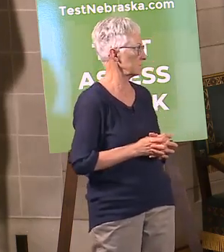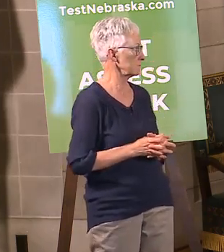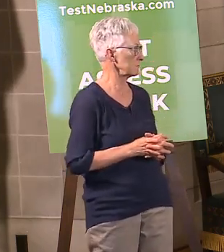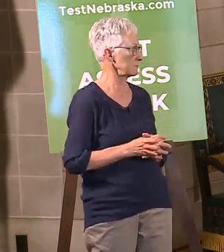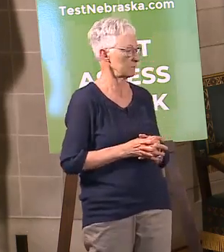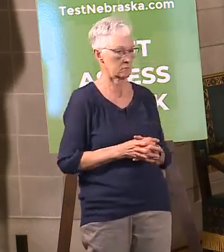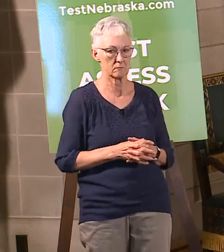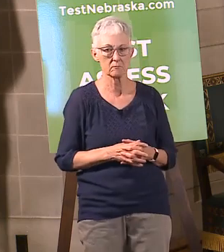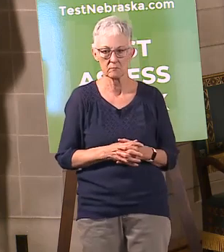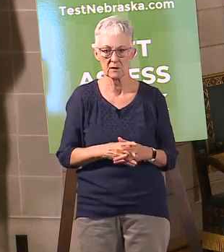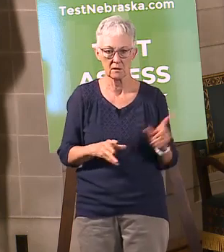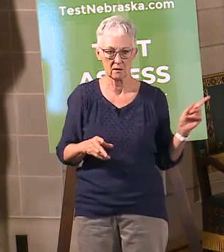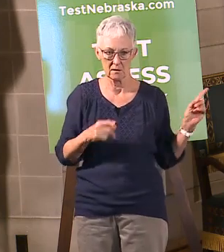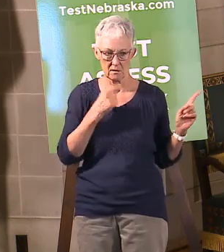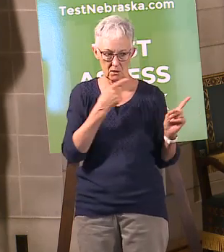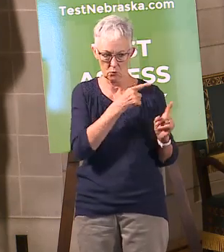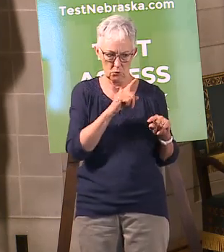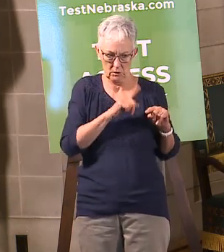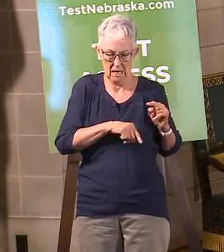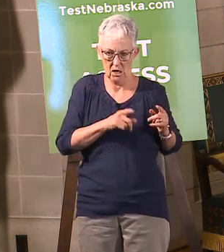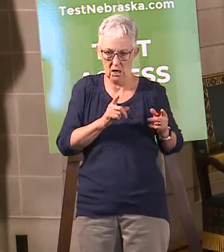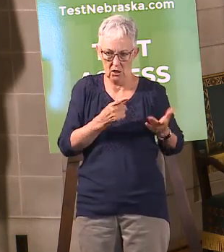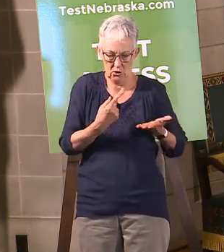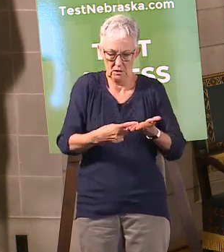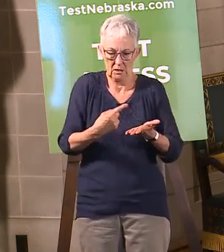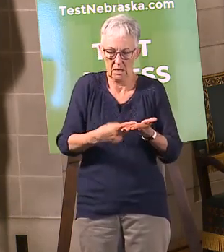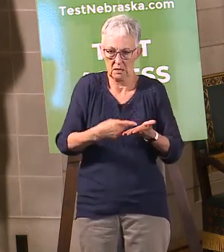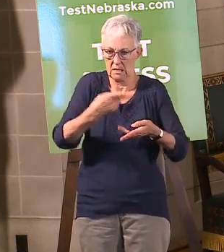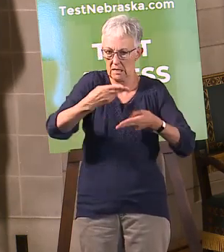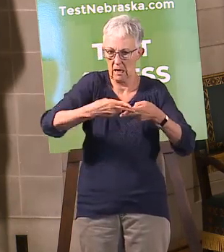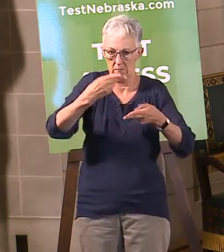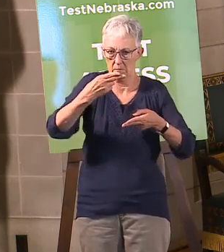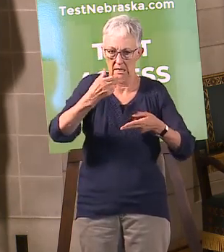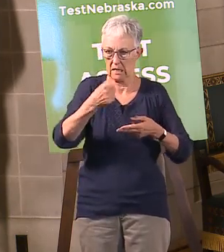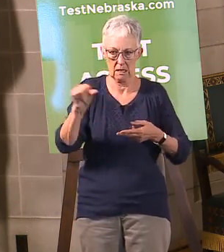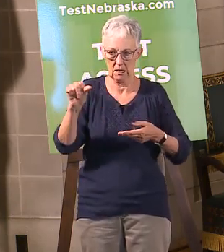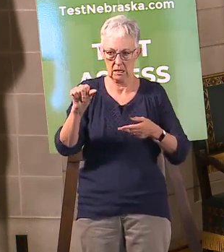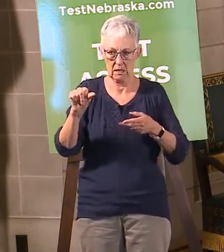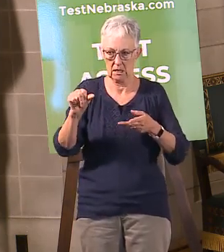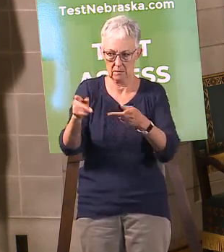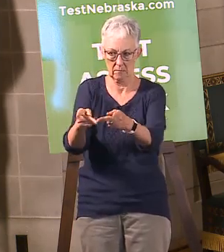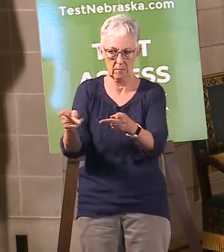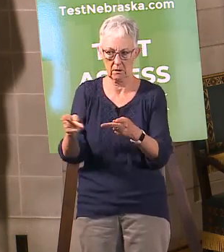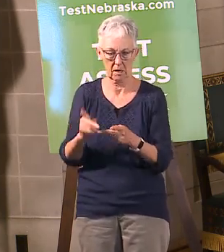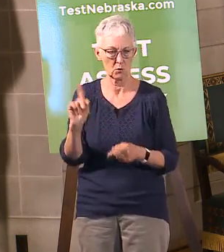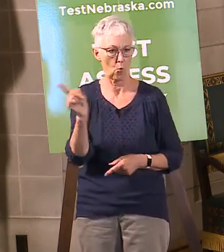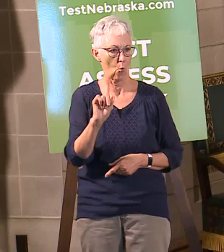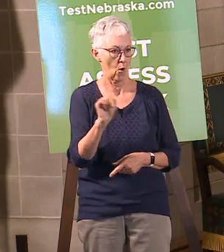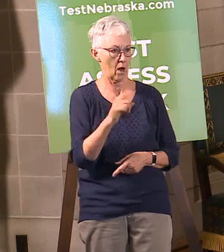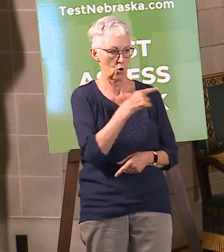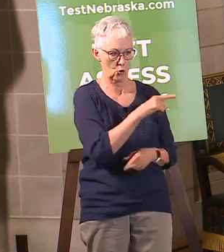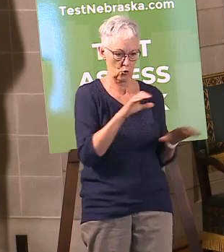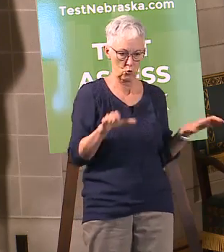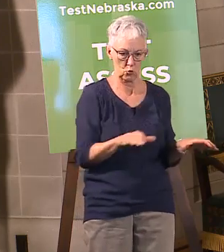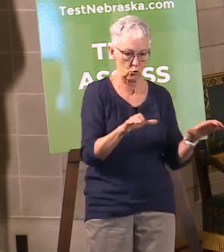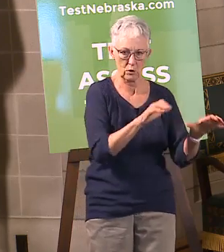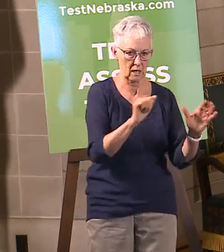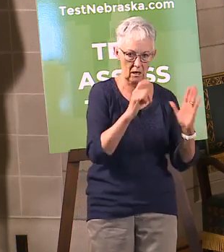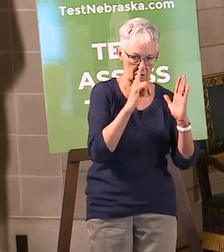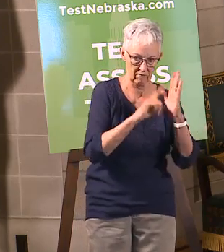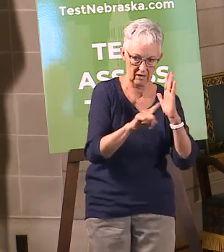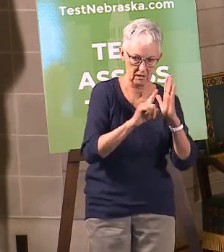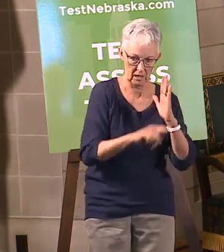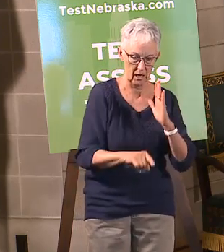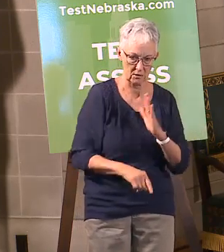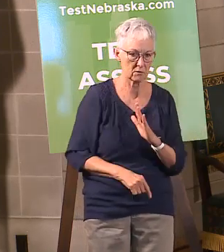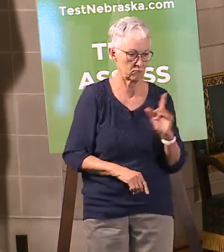right? That is correct. We're not able to confirm whether or not there are investigations at this time. If